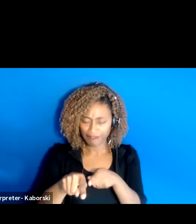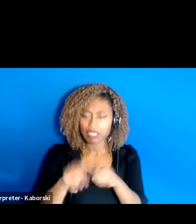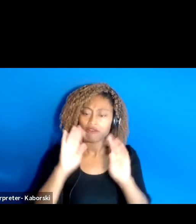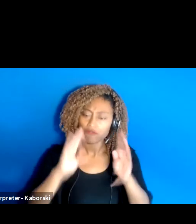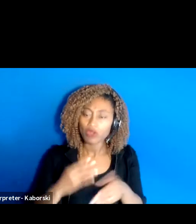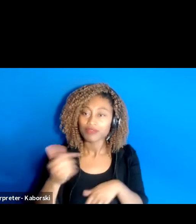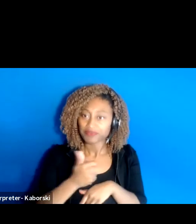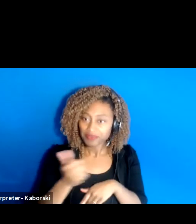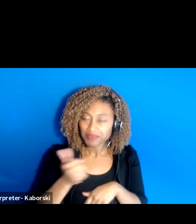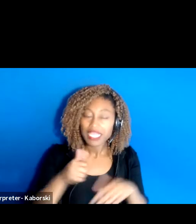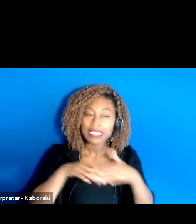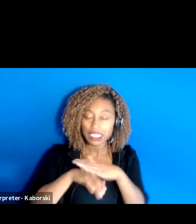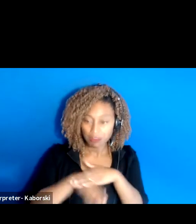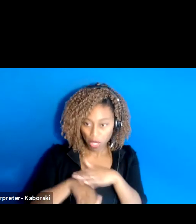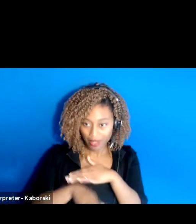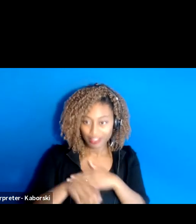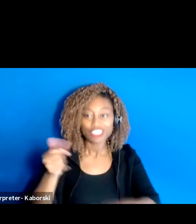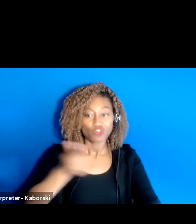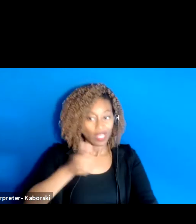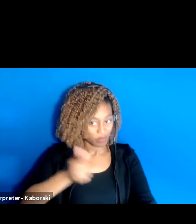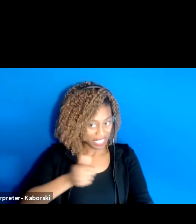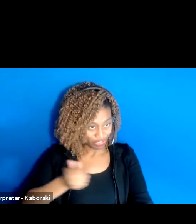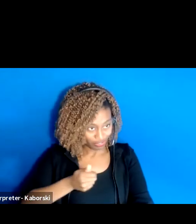accessible transportation. So